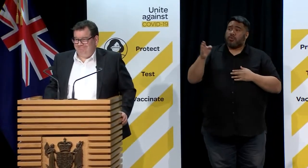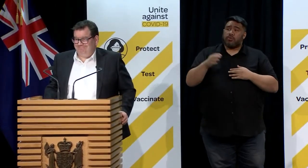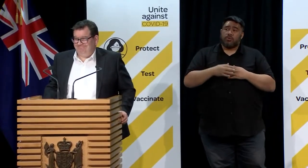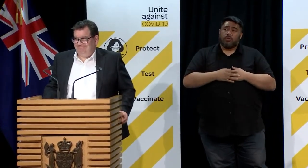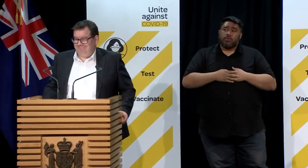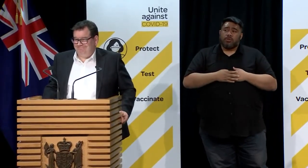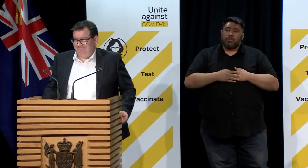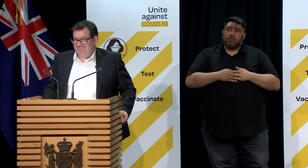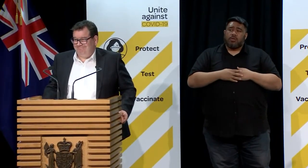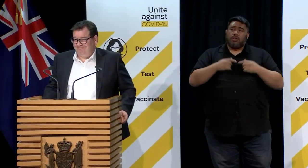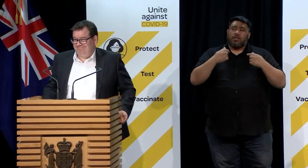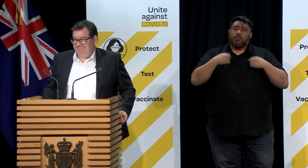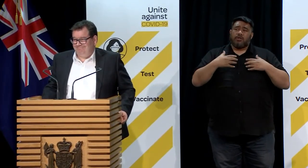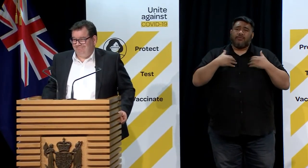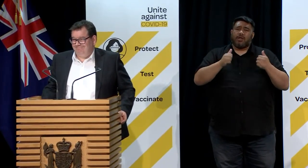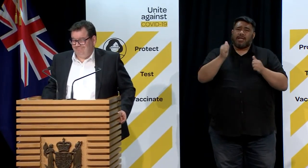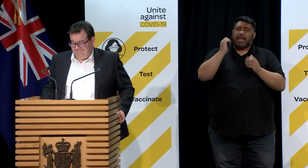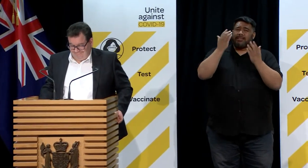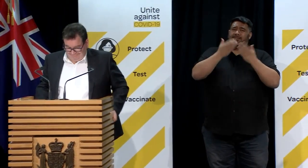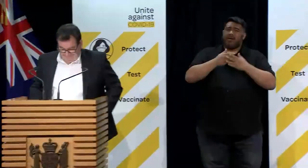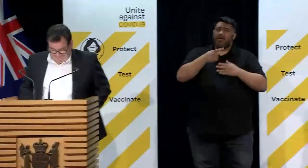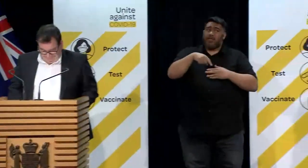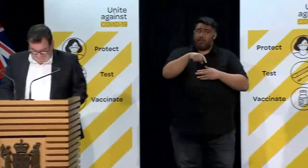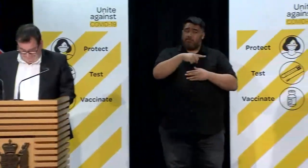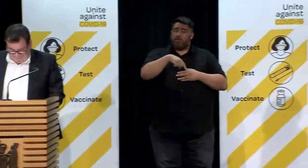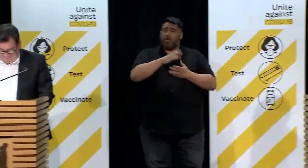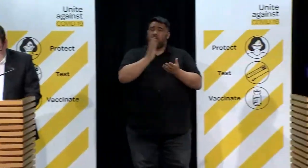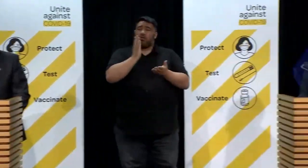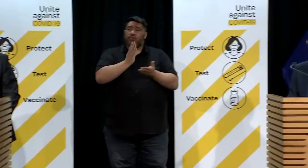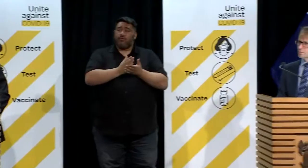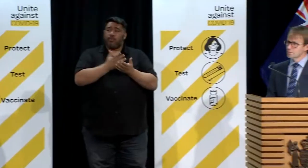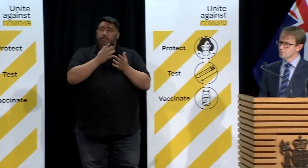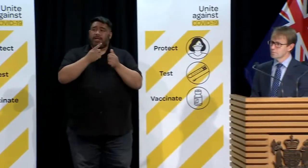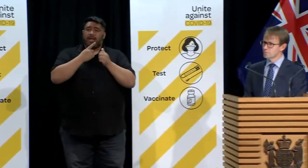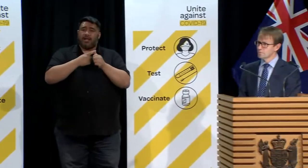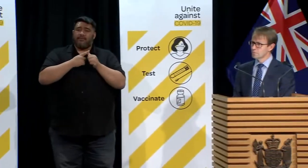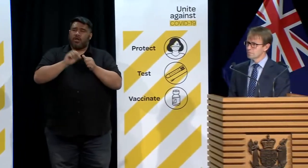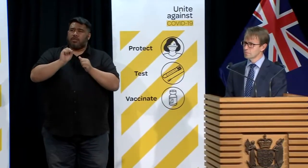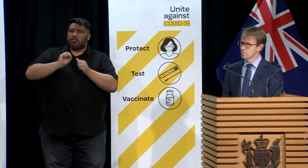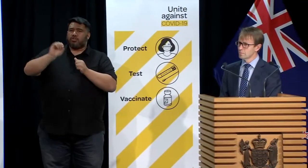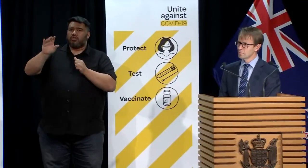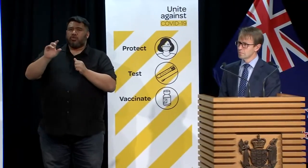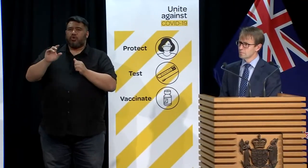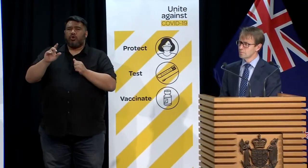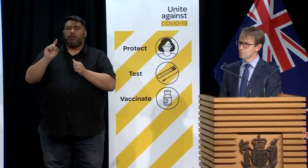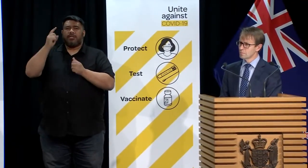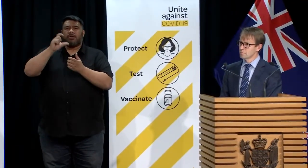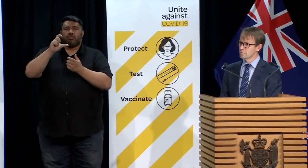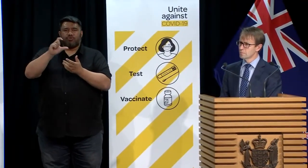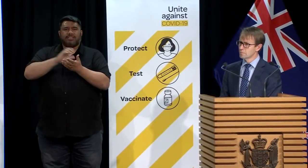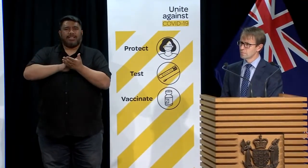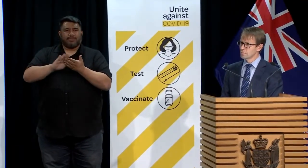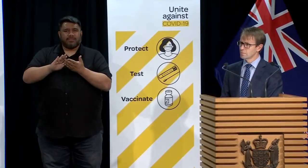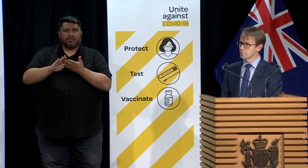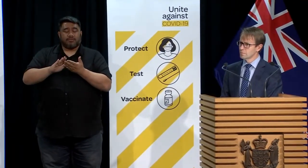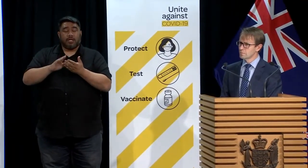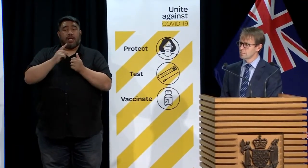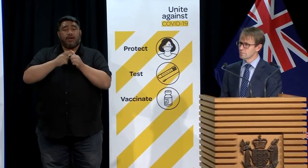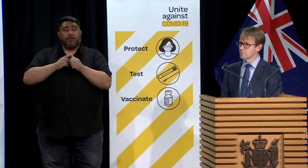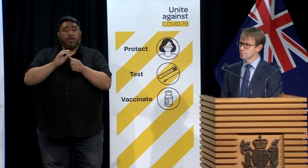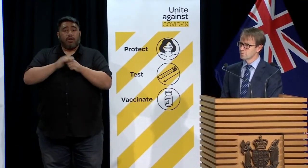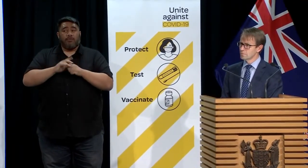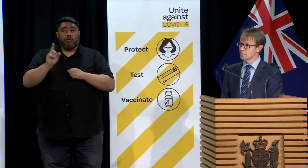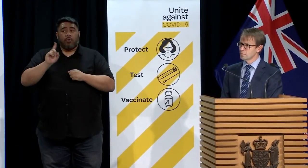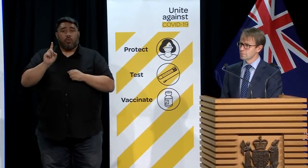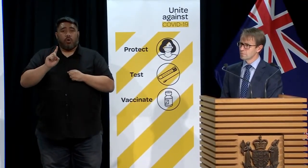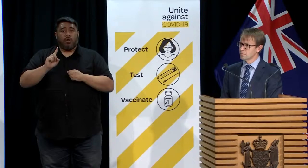Bloomfield, the Ministry of Health confirmed last night that advice was sent to Minister Hipkins on the 27th of August around making